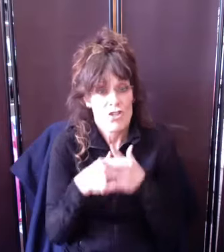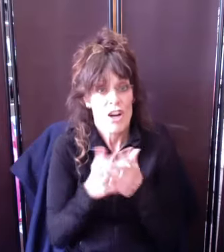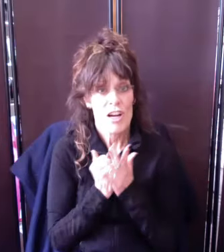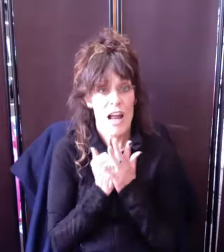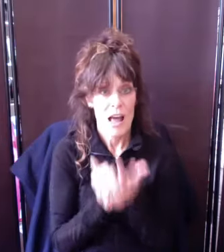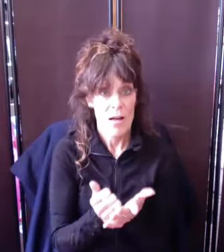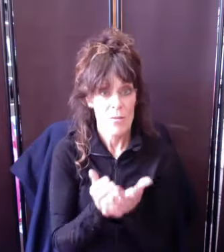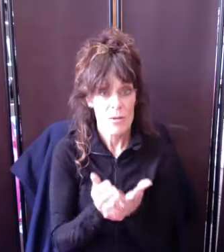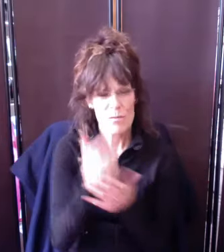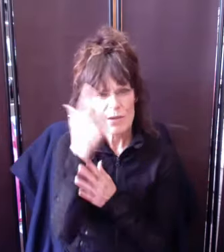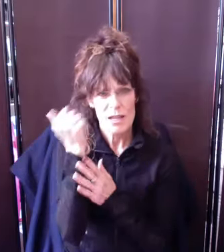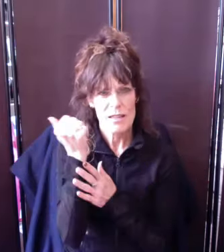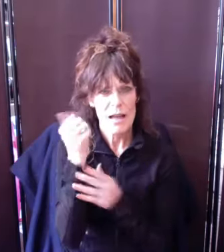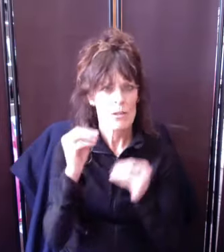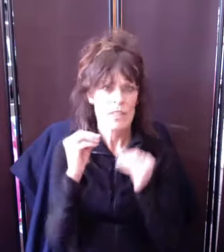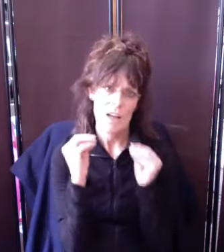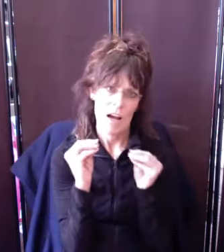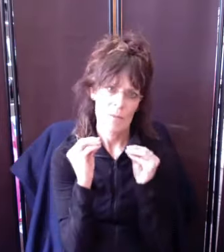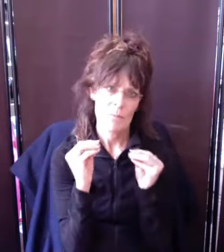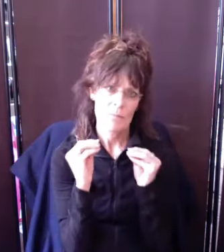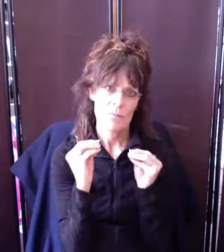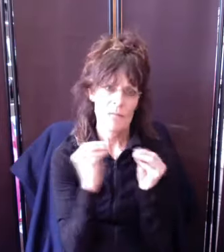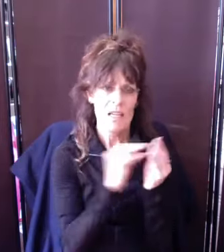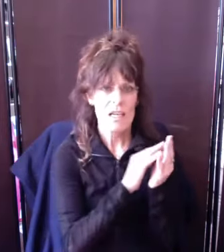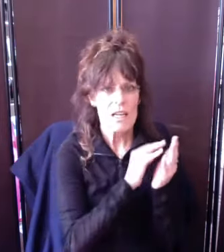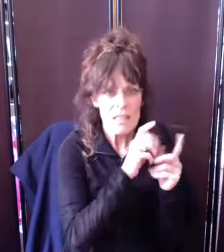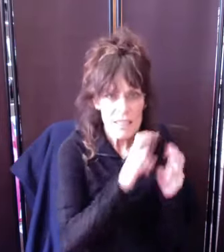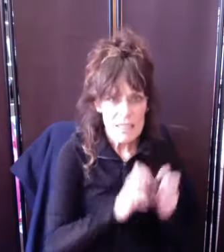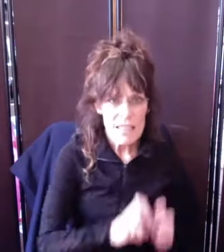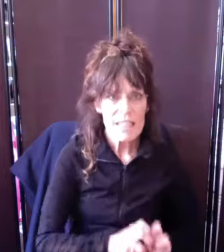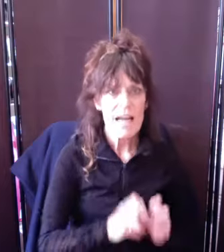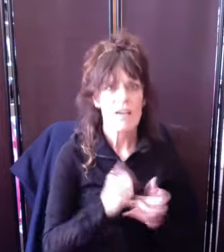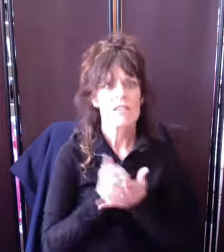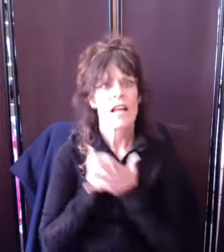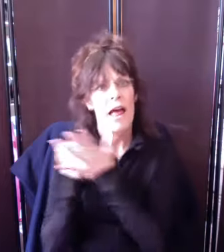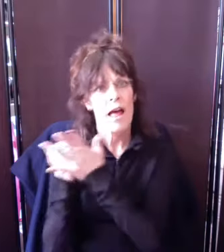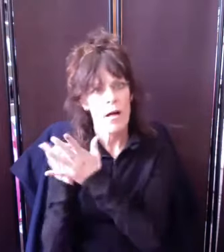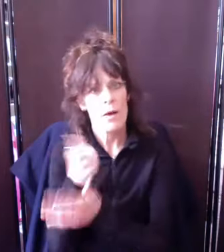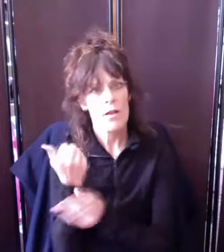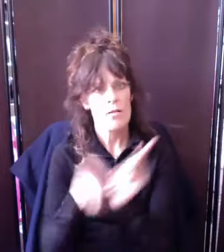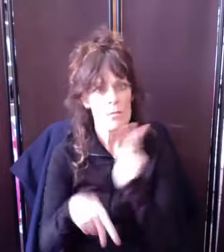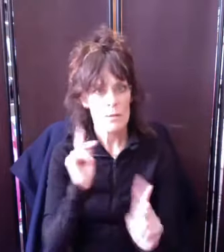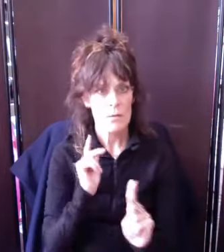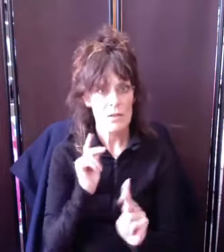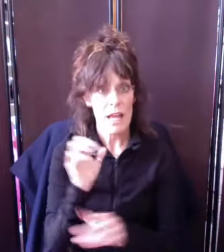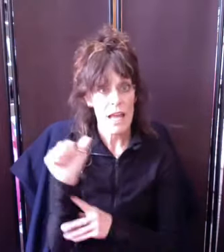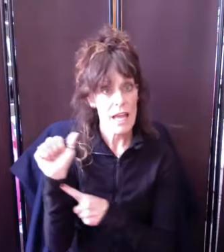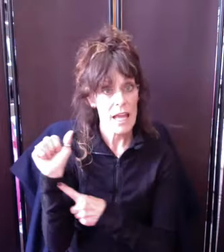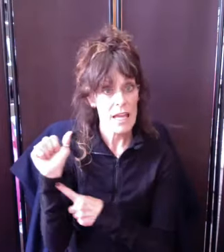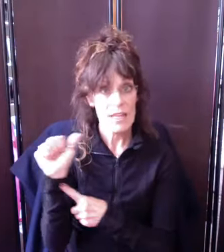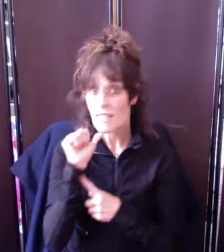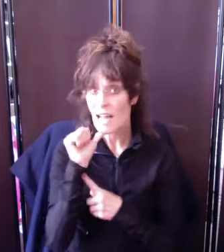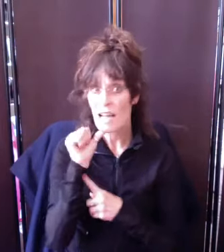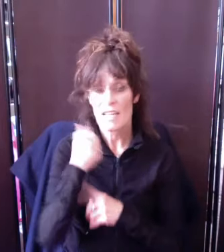that's what I was taught, to clean house and help others. And, that AA isn't a self-help program. It's we help others so we get